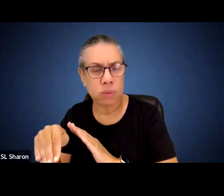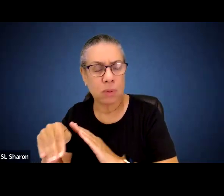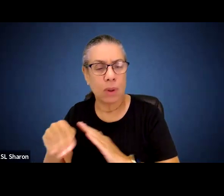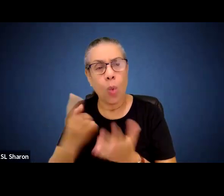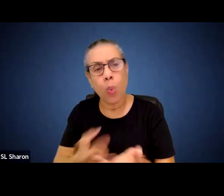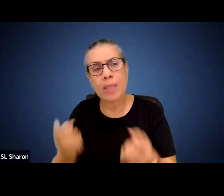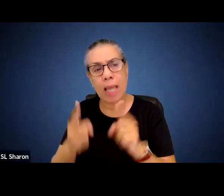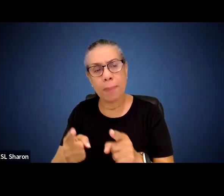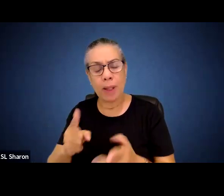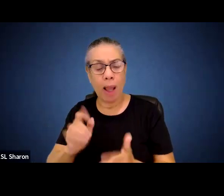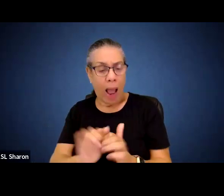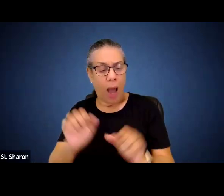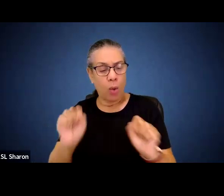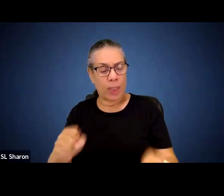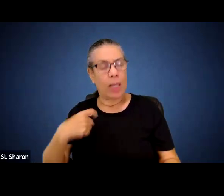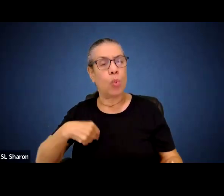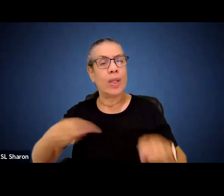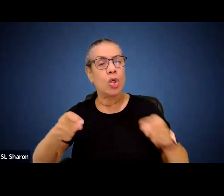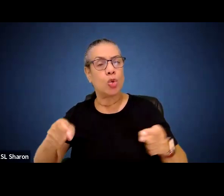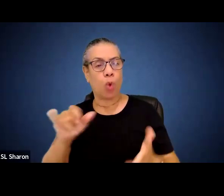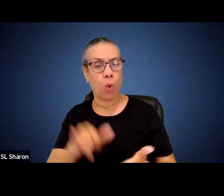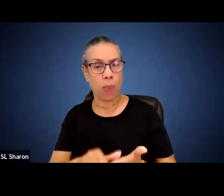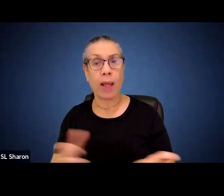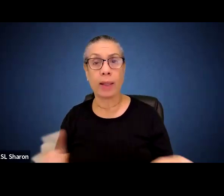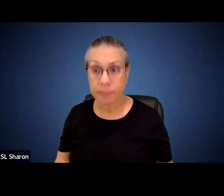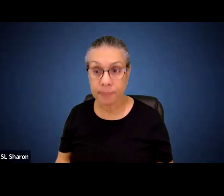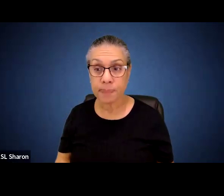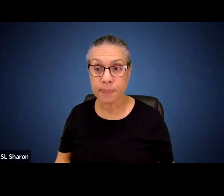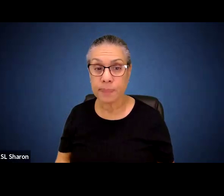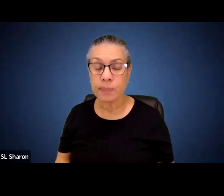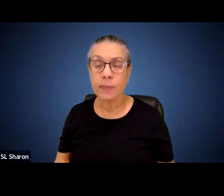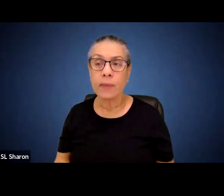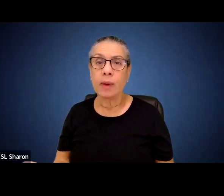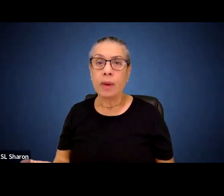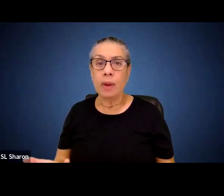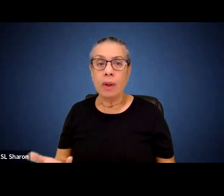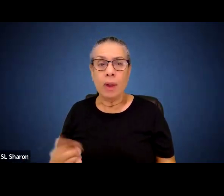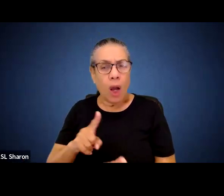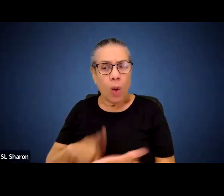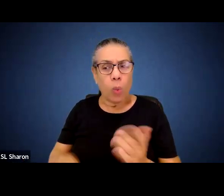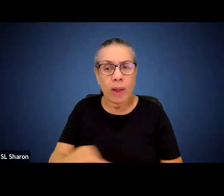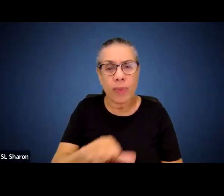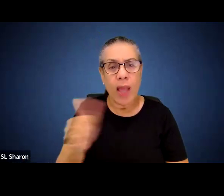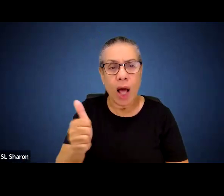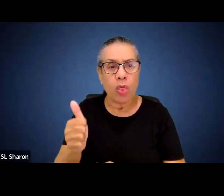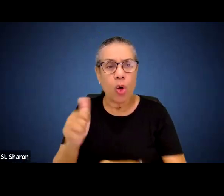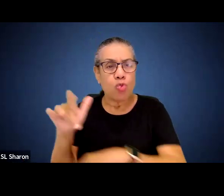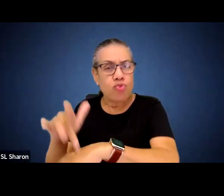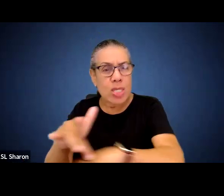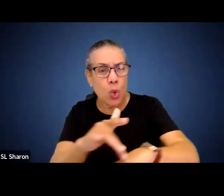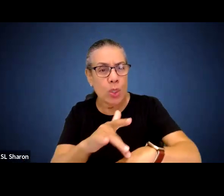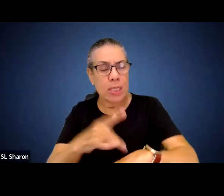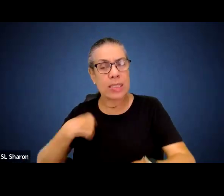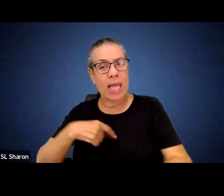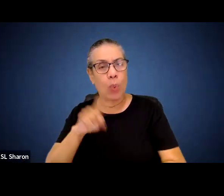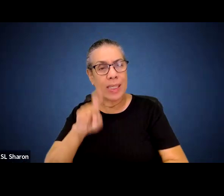that are within our control to change? And, you know, what other different kinds of resources we might need to be